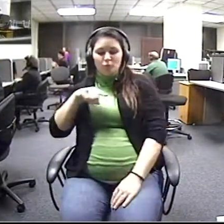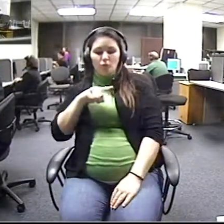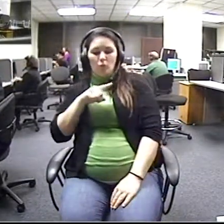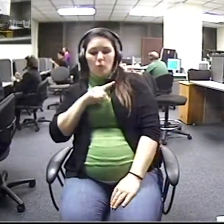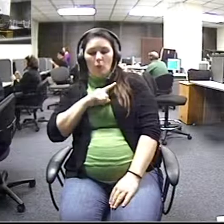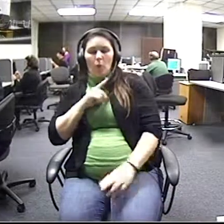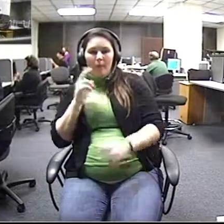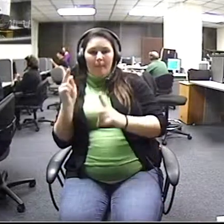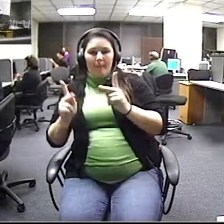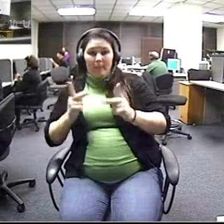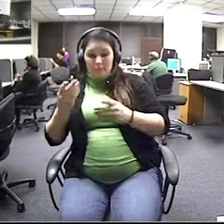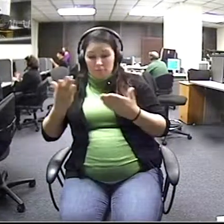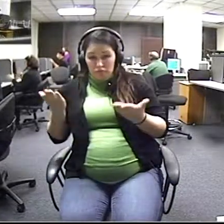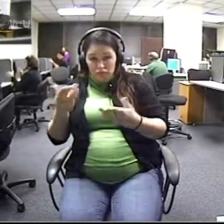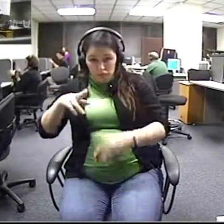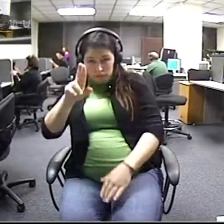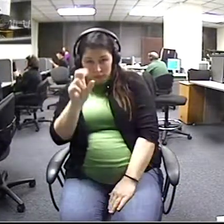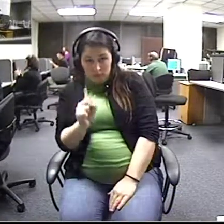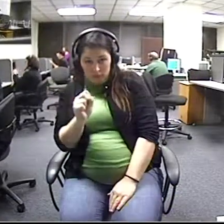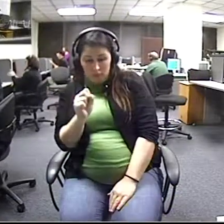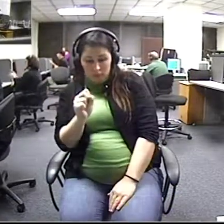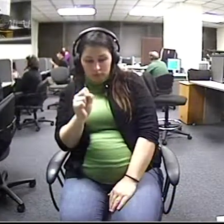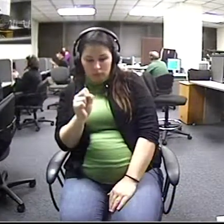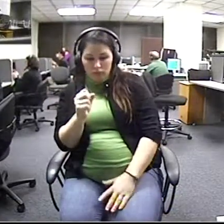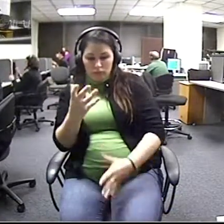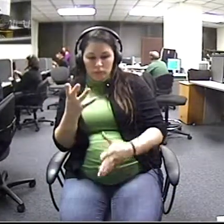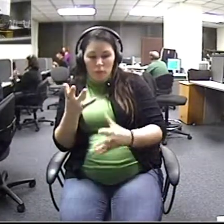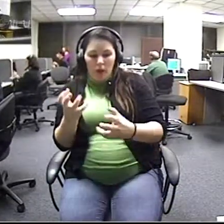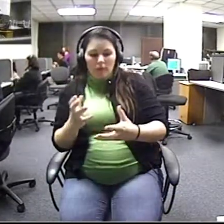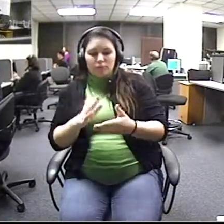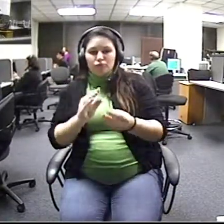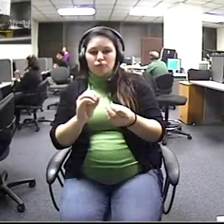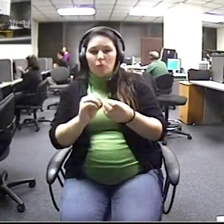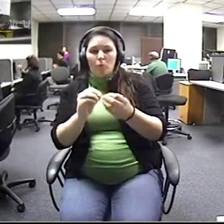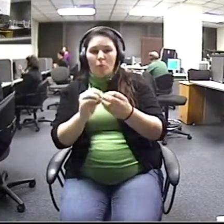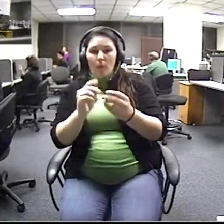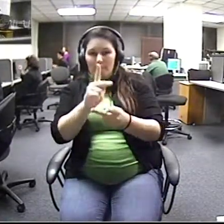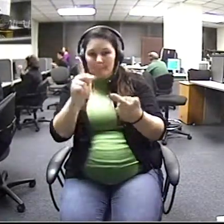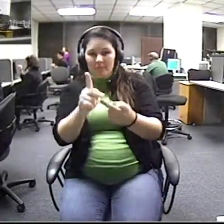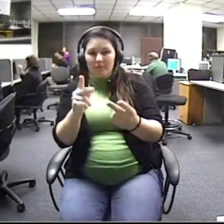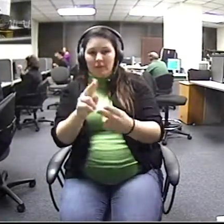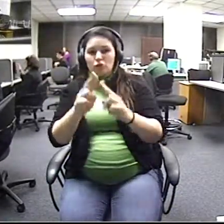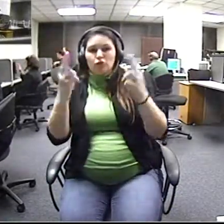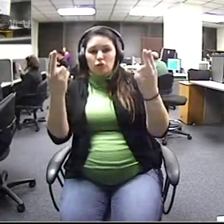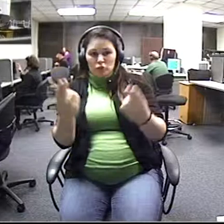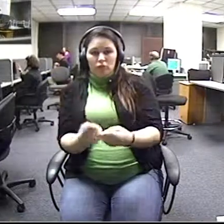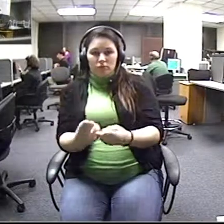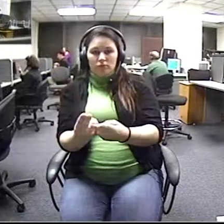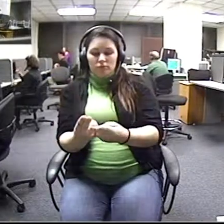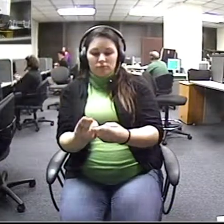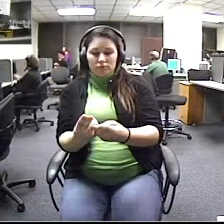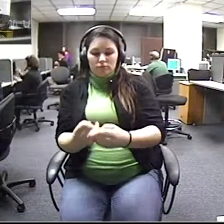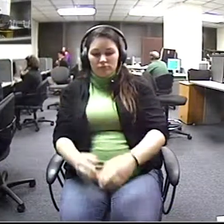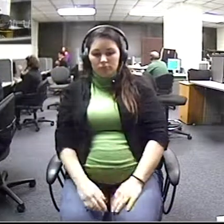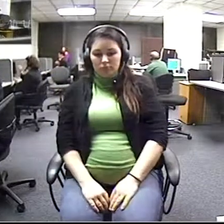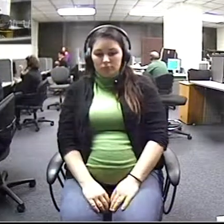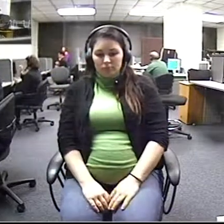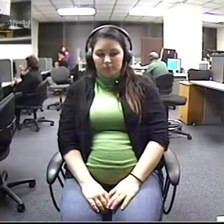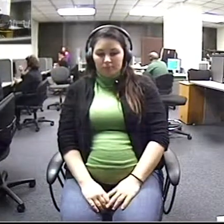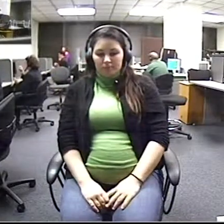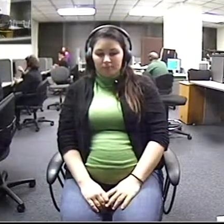union, establish justice, ensure domestic tranquility, provide for the